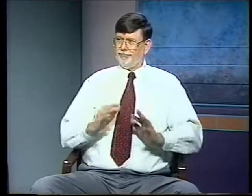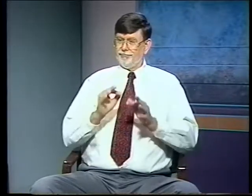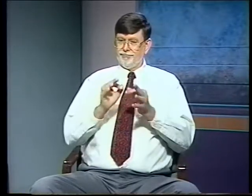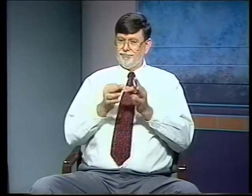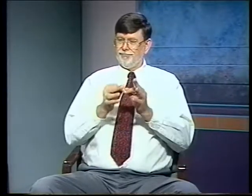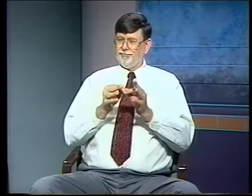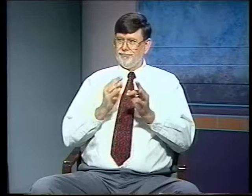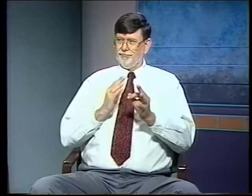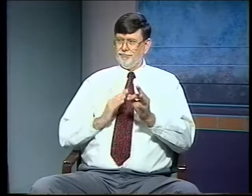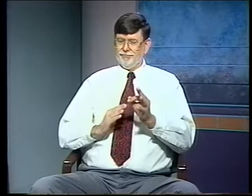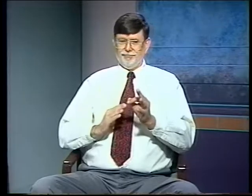there by the interpreter.